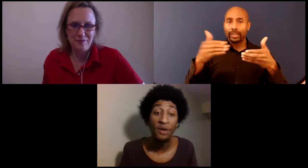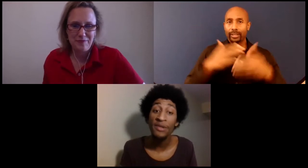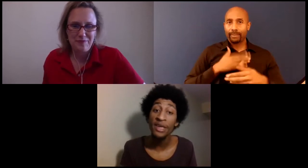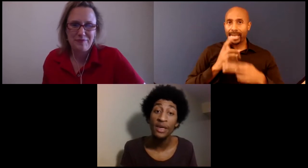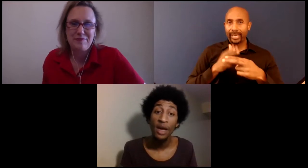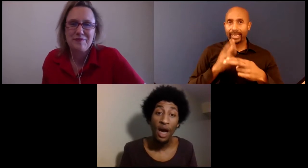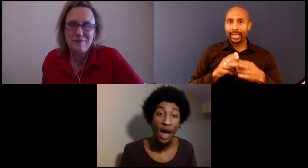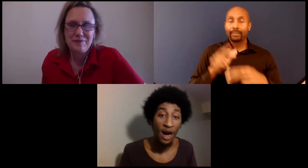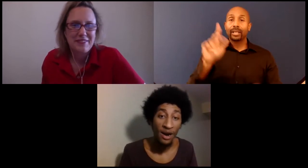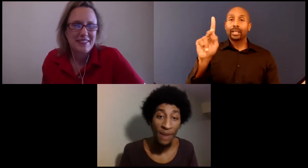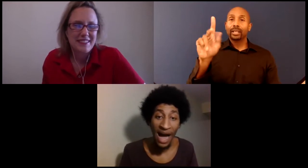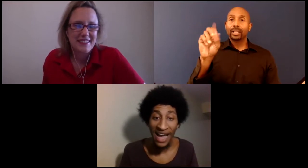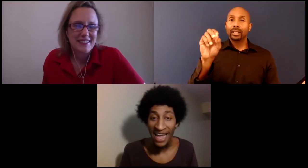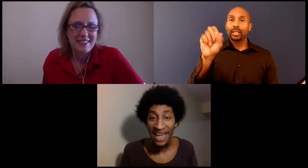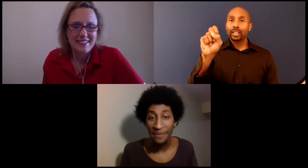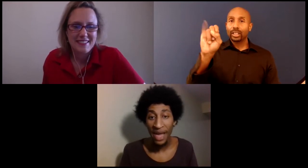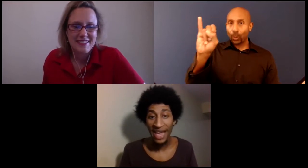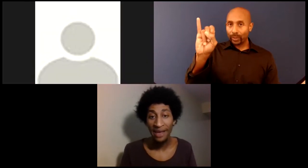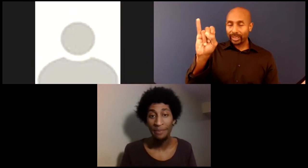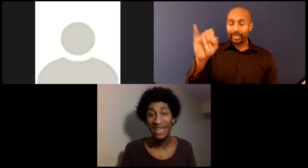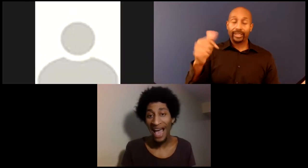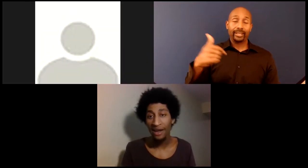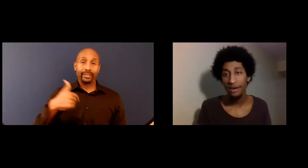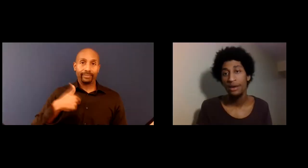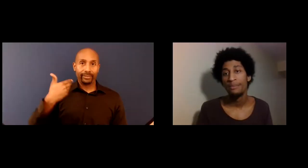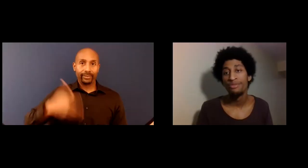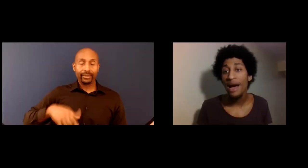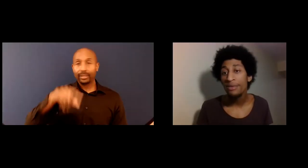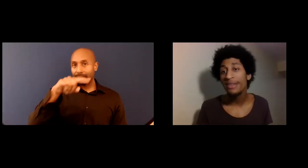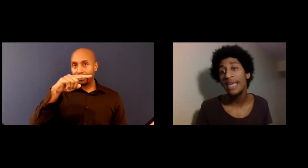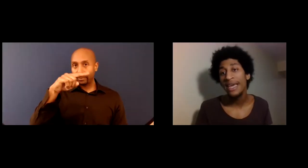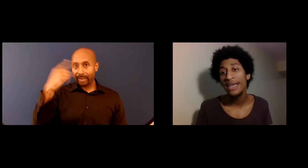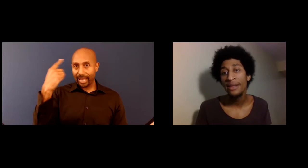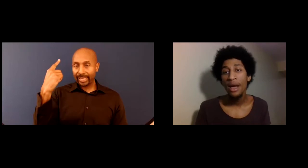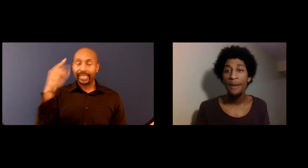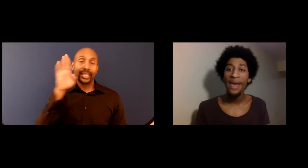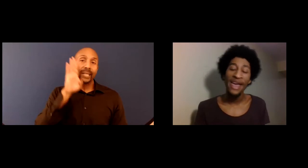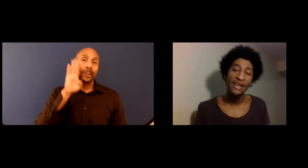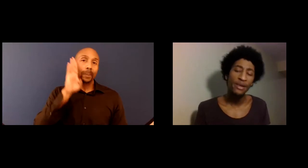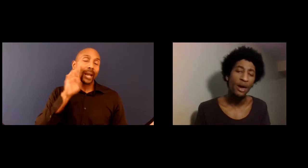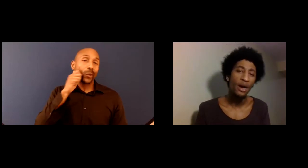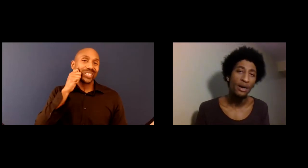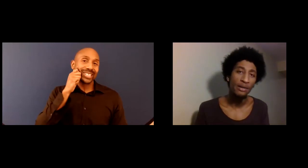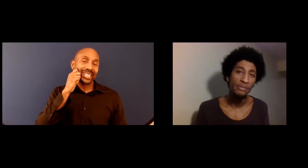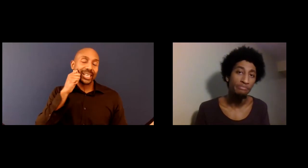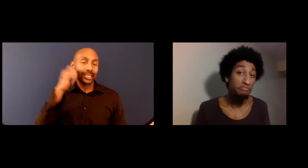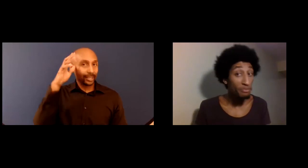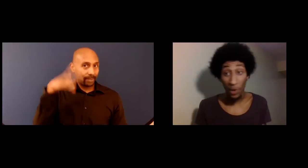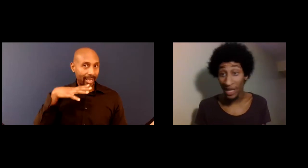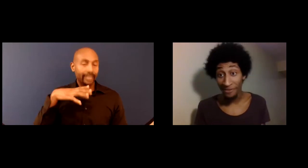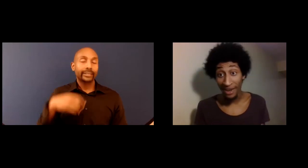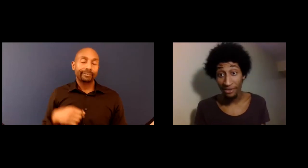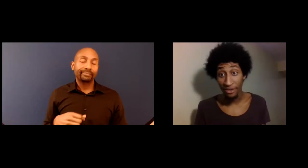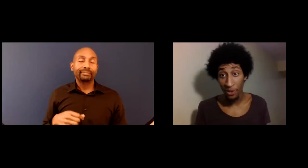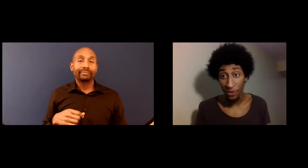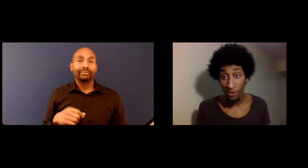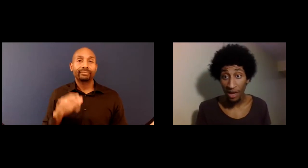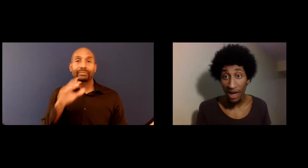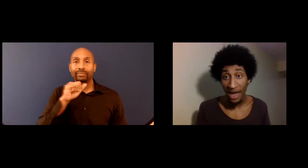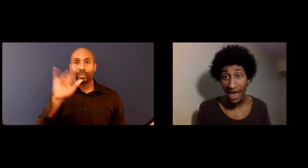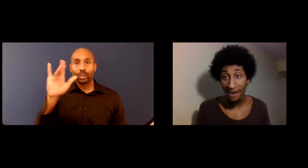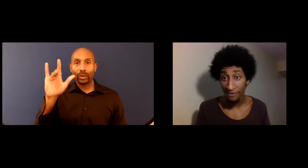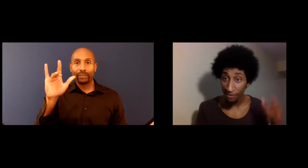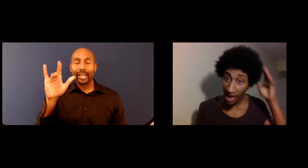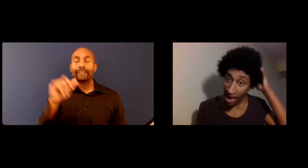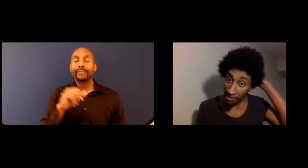is Kosi. I am a Black, brown-skinned man, 25 years old.